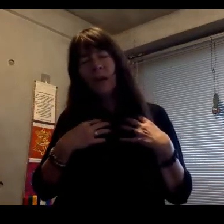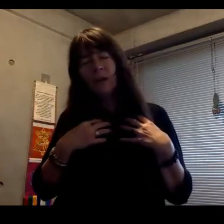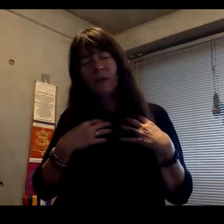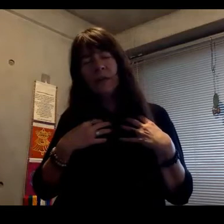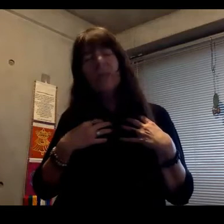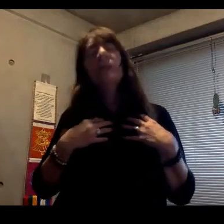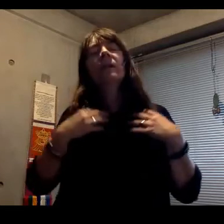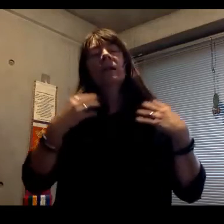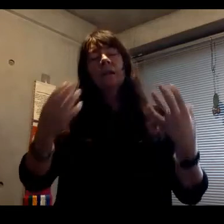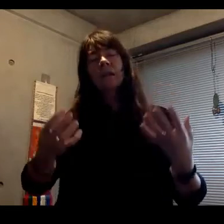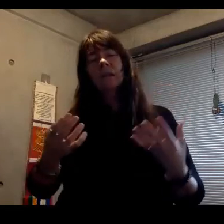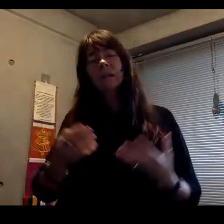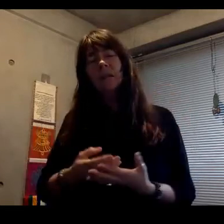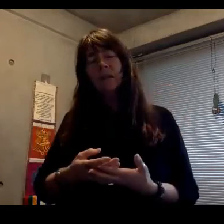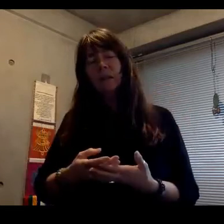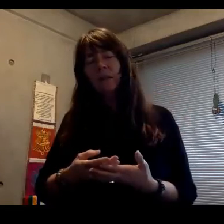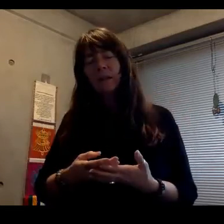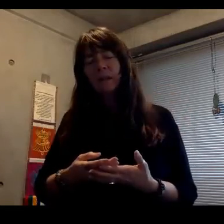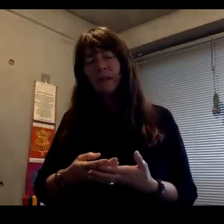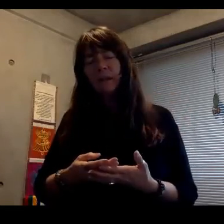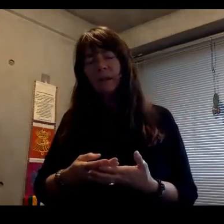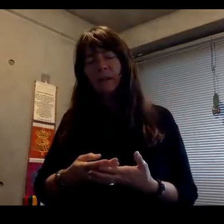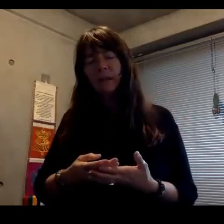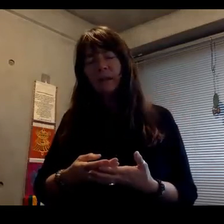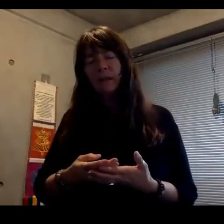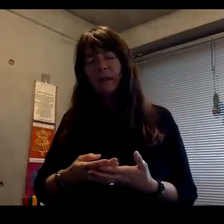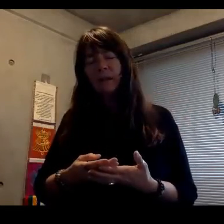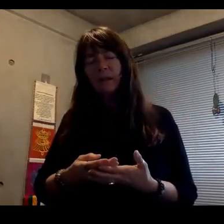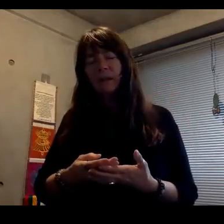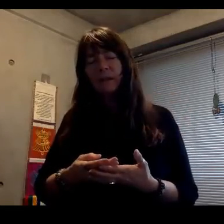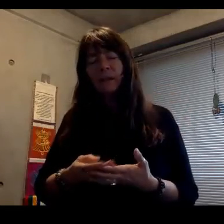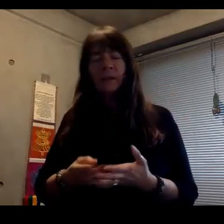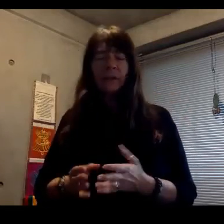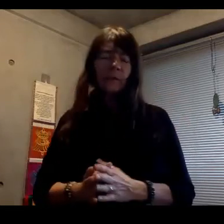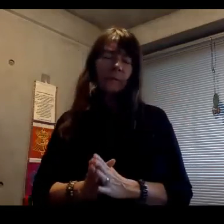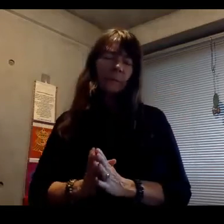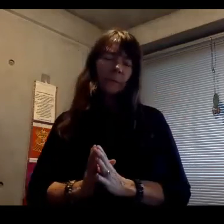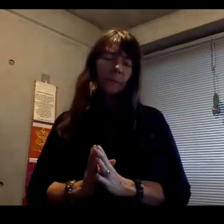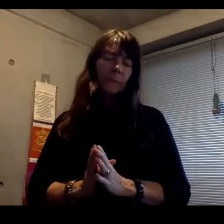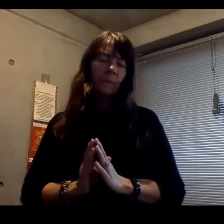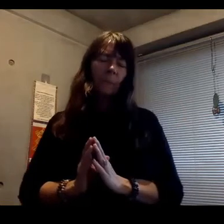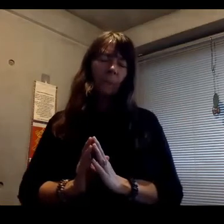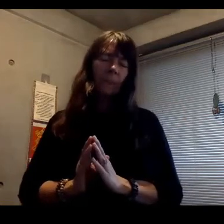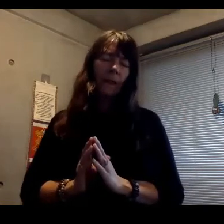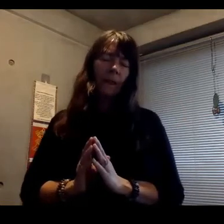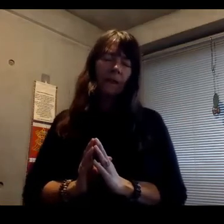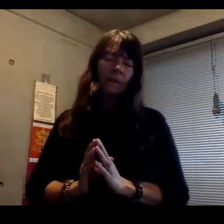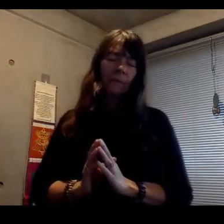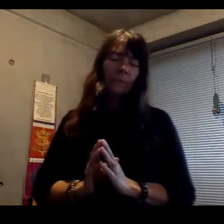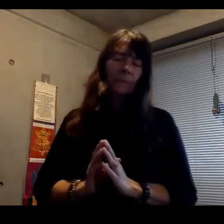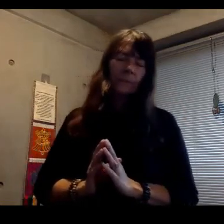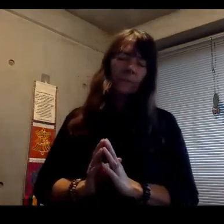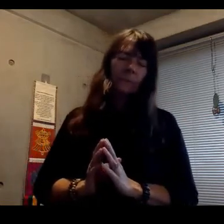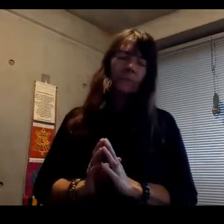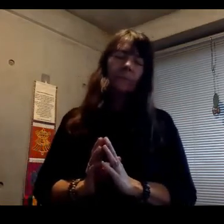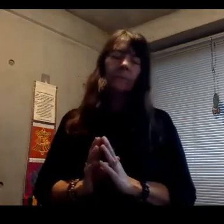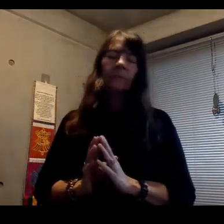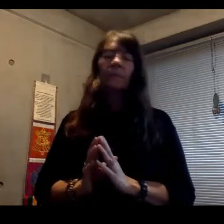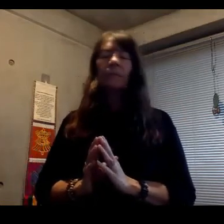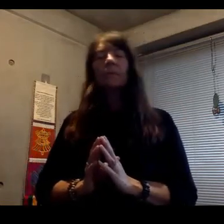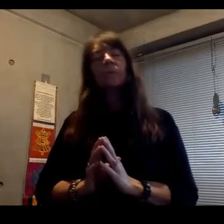your love. So what's the purpose of then of, or the desire to want to evolve as a human? And